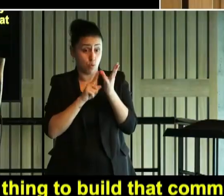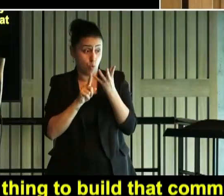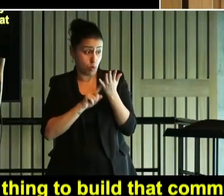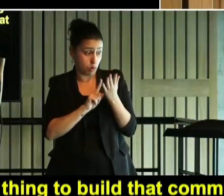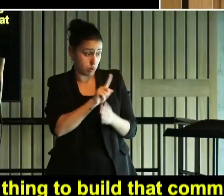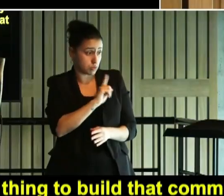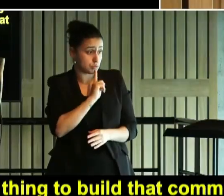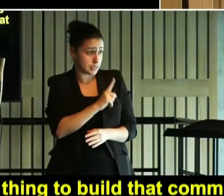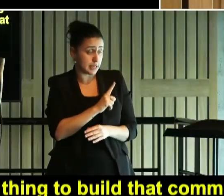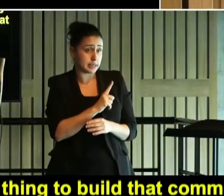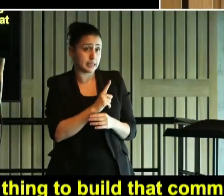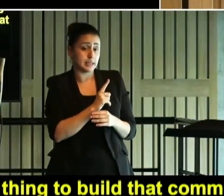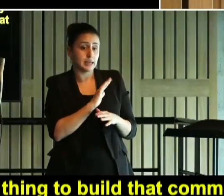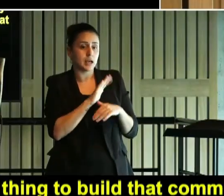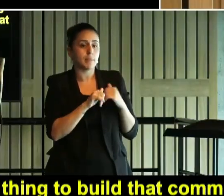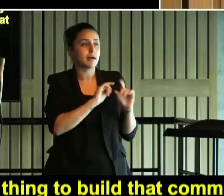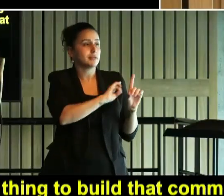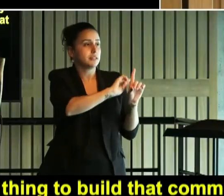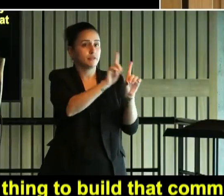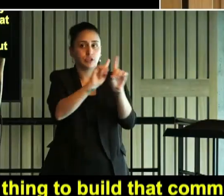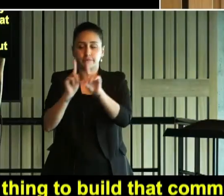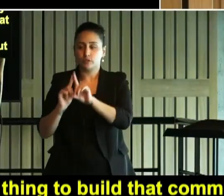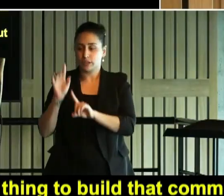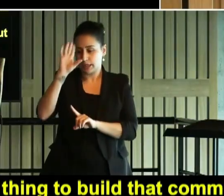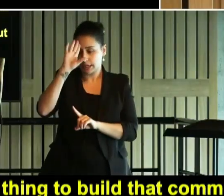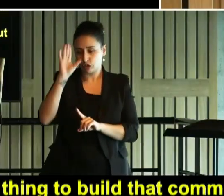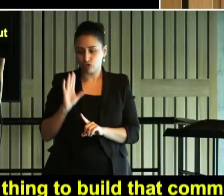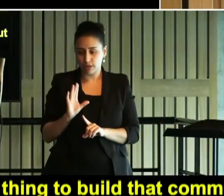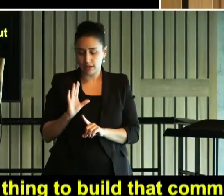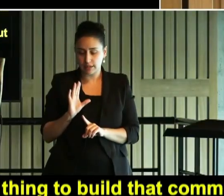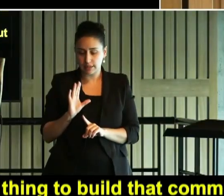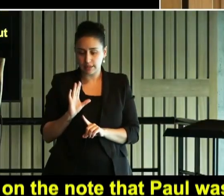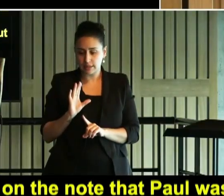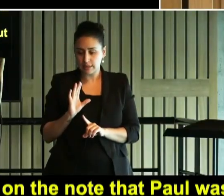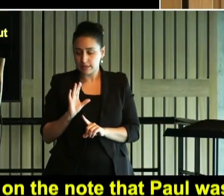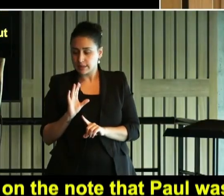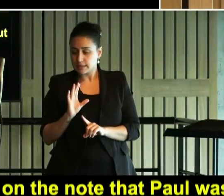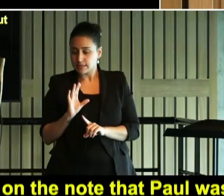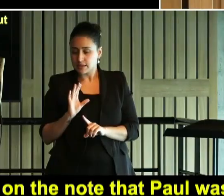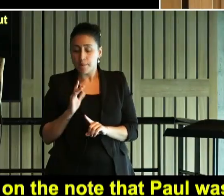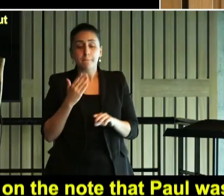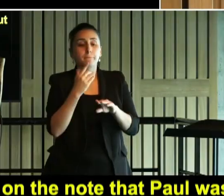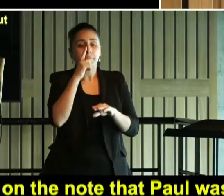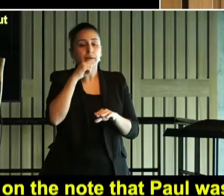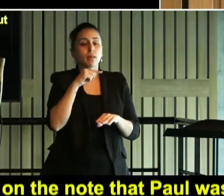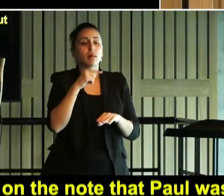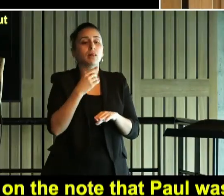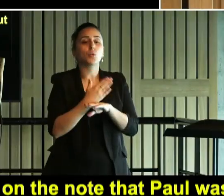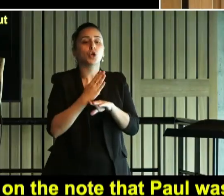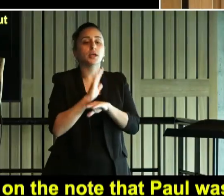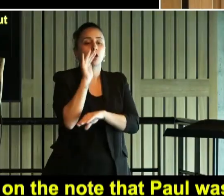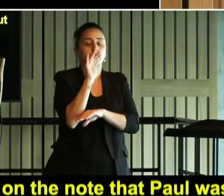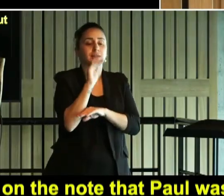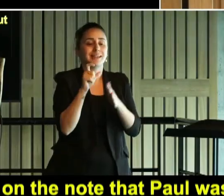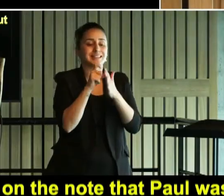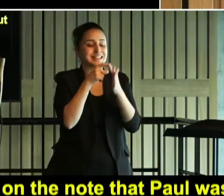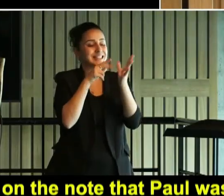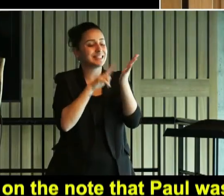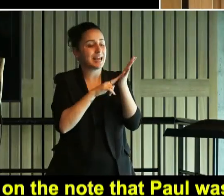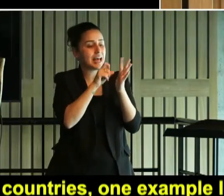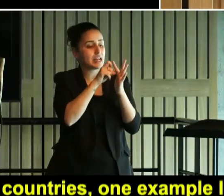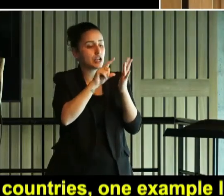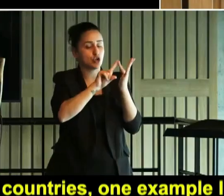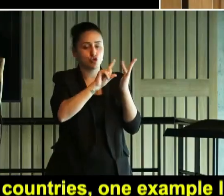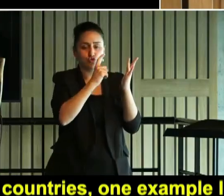about people working in different countries, one example I could give is Dan Dorr, who's an Australian artist living in the UK. I